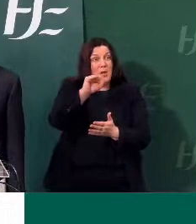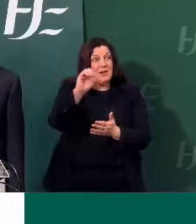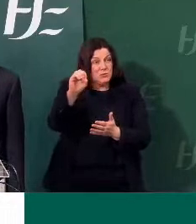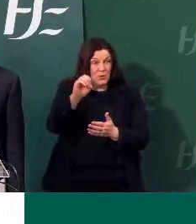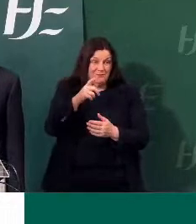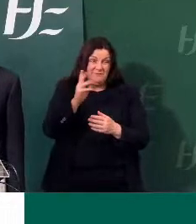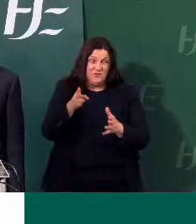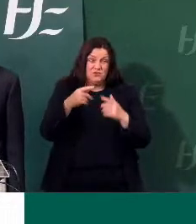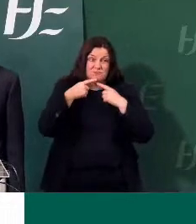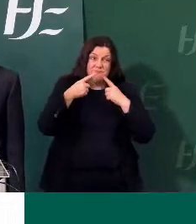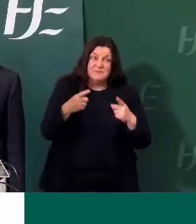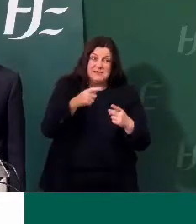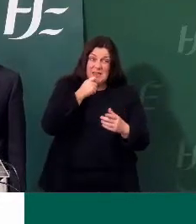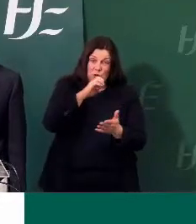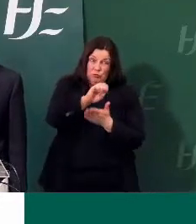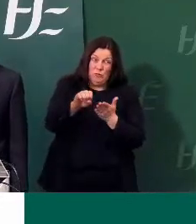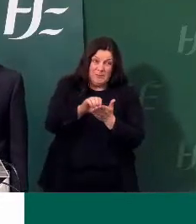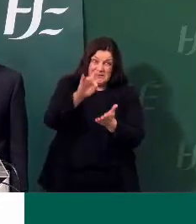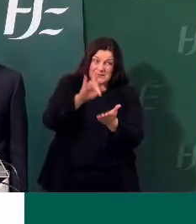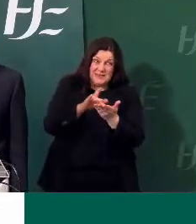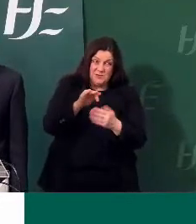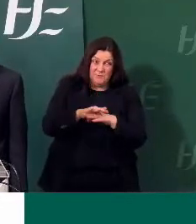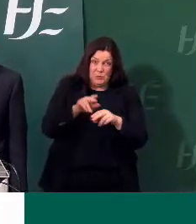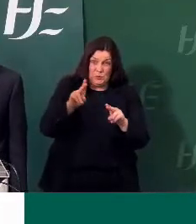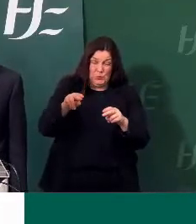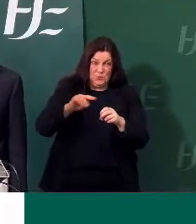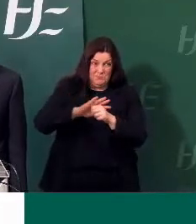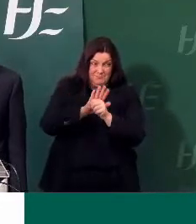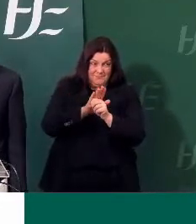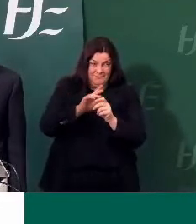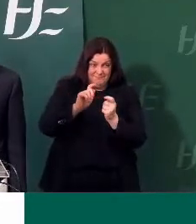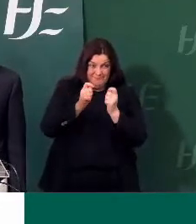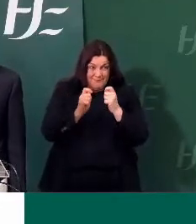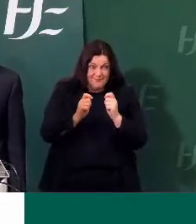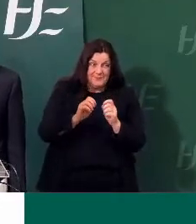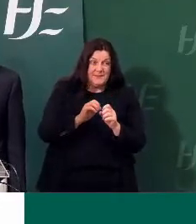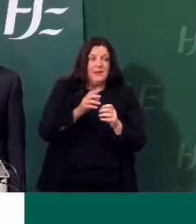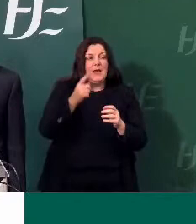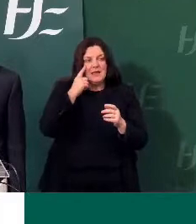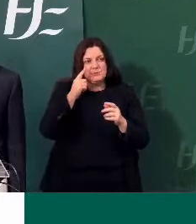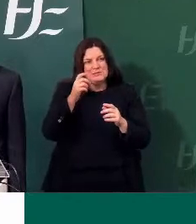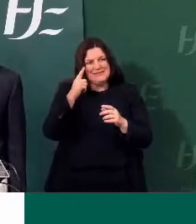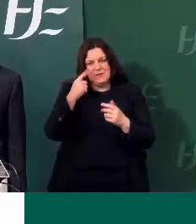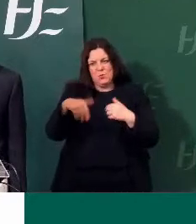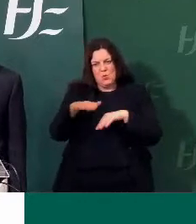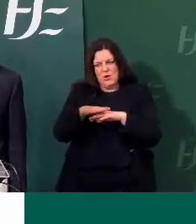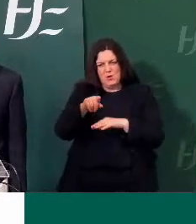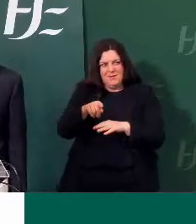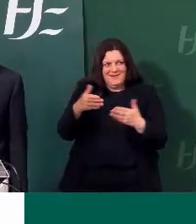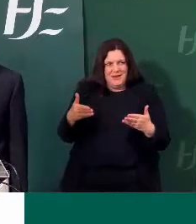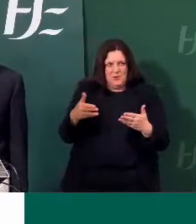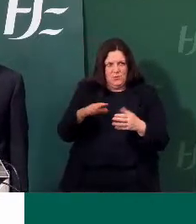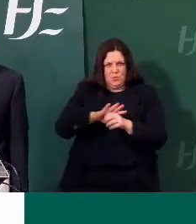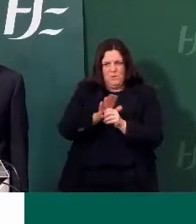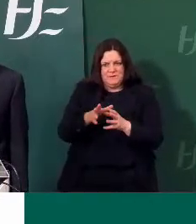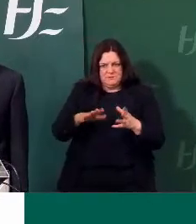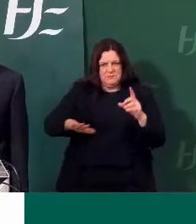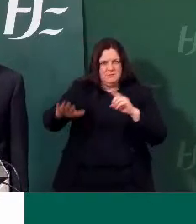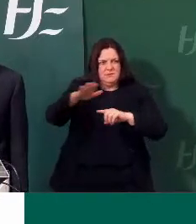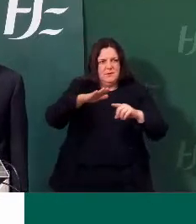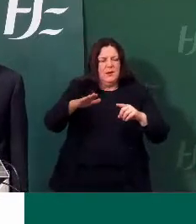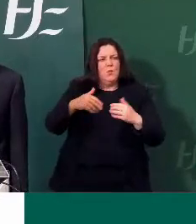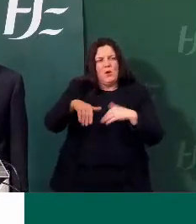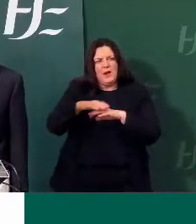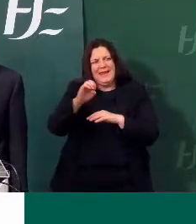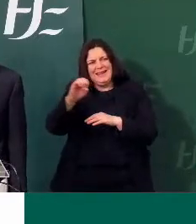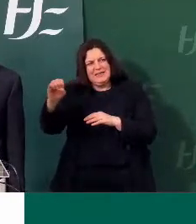see the harm particularly associated with that in Eastern European countries, those with low vaccine uptake. And some countries now